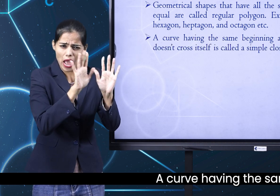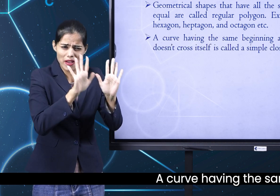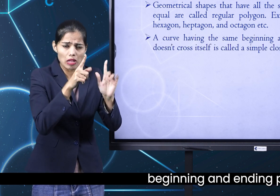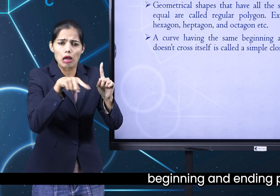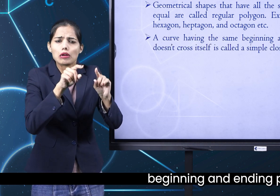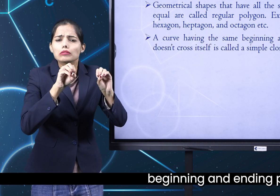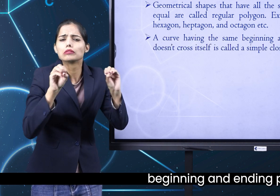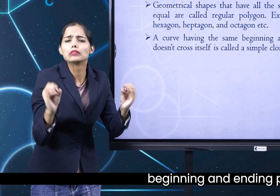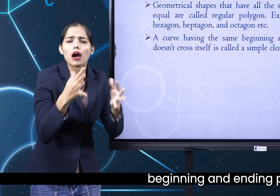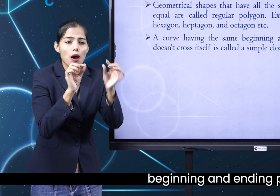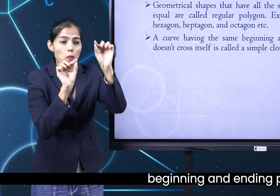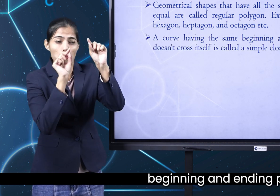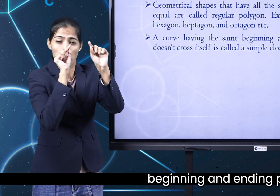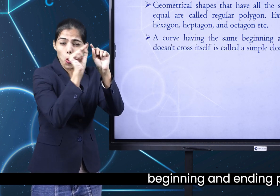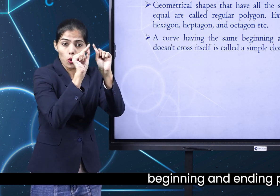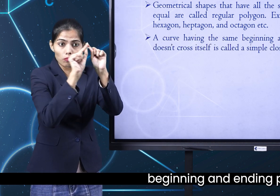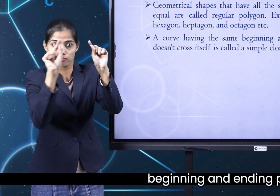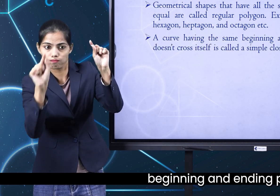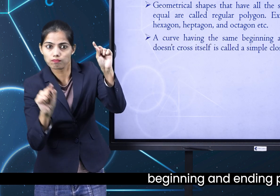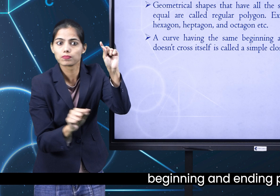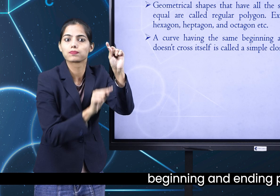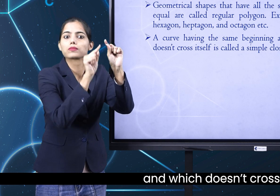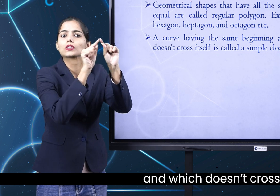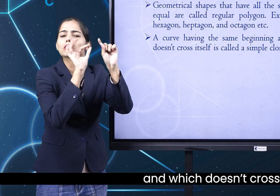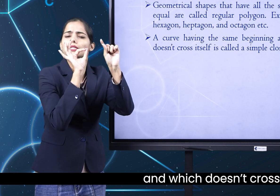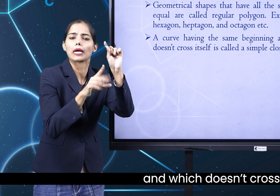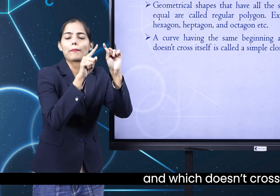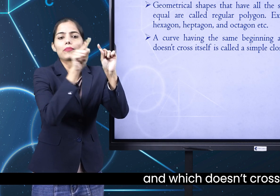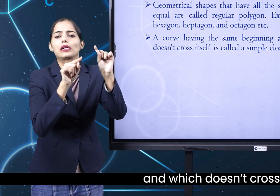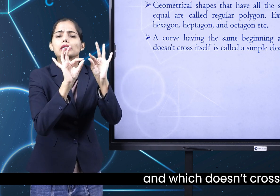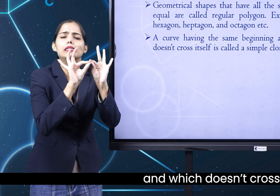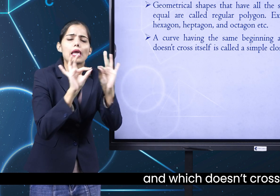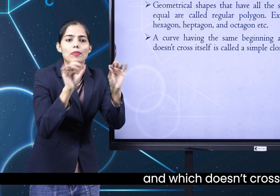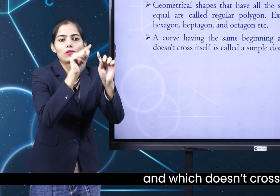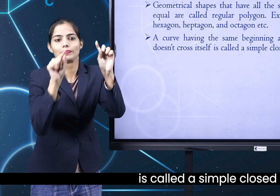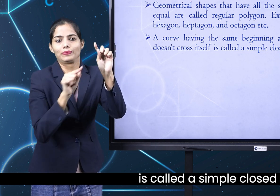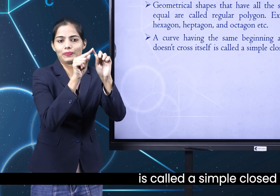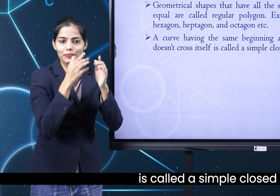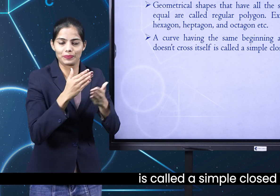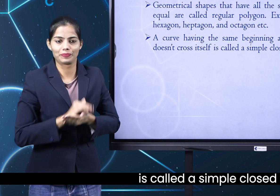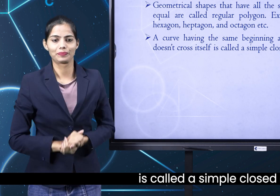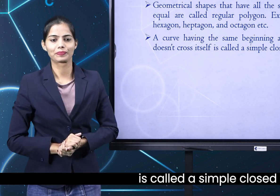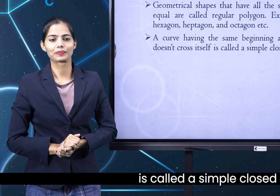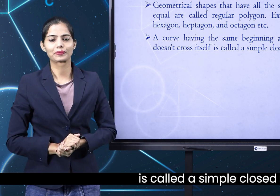same beginning and ending point and which doesn't cross itself is called a simple closed